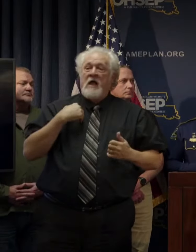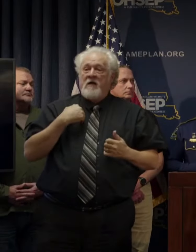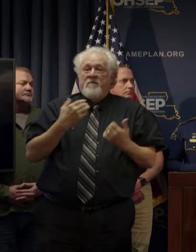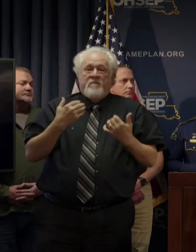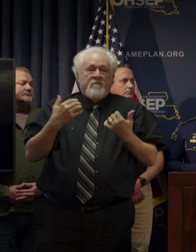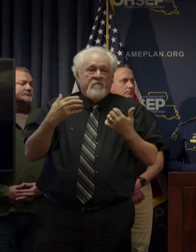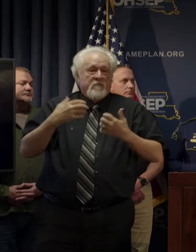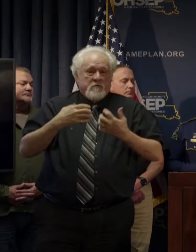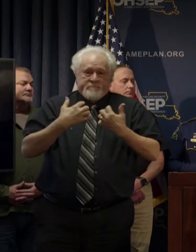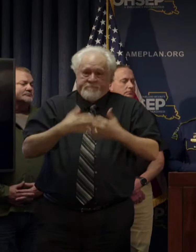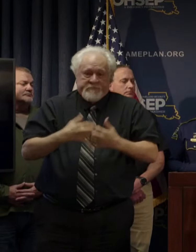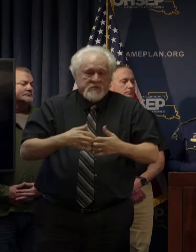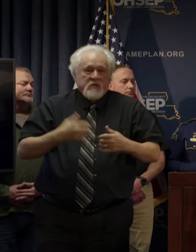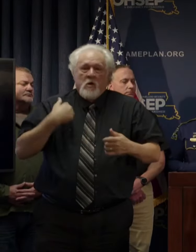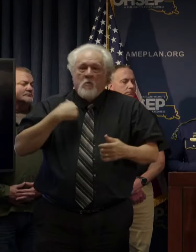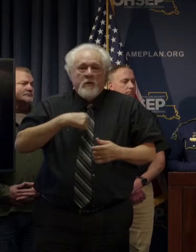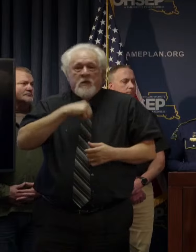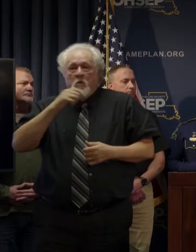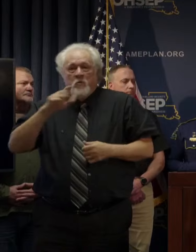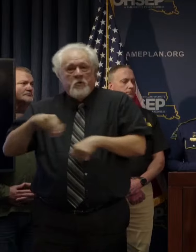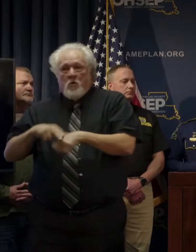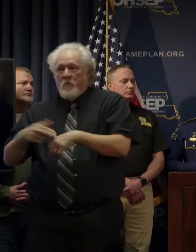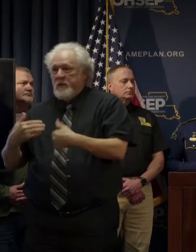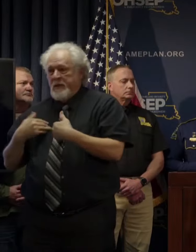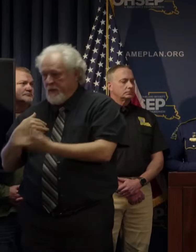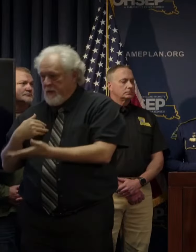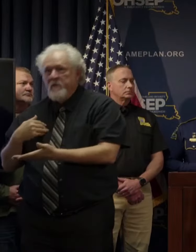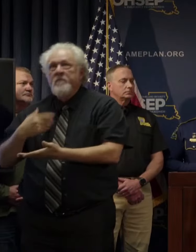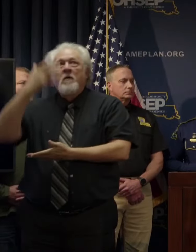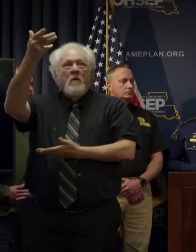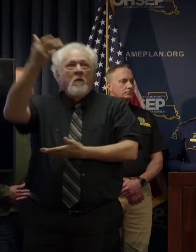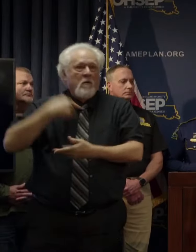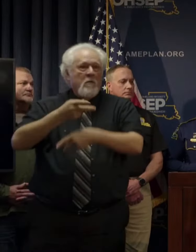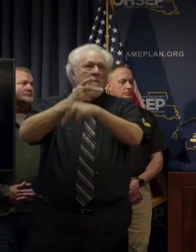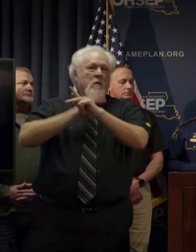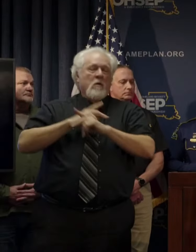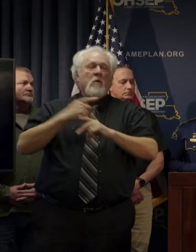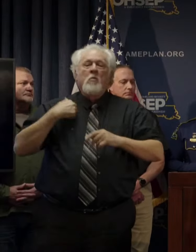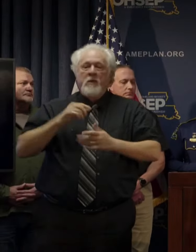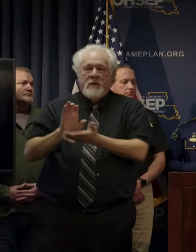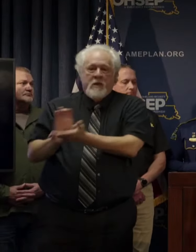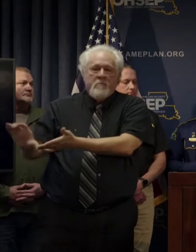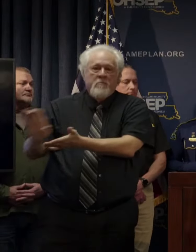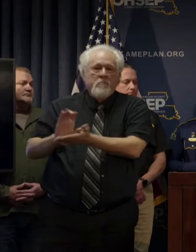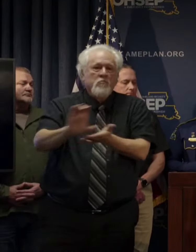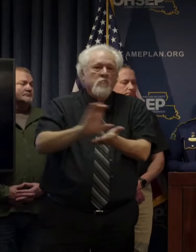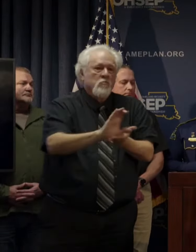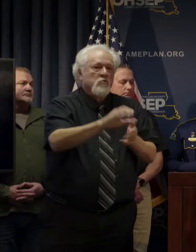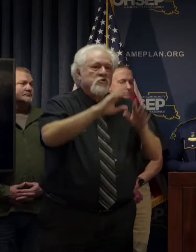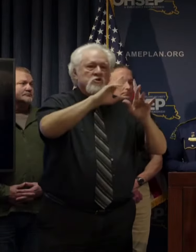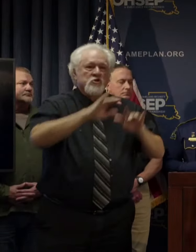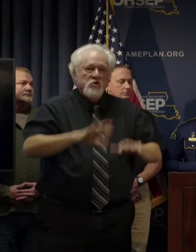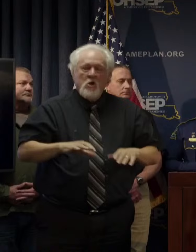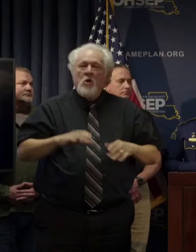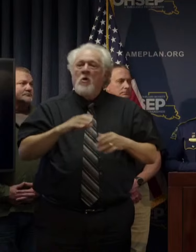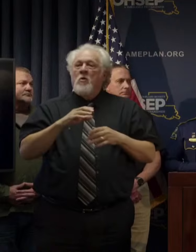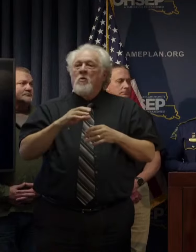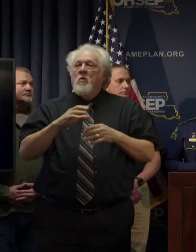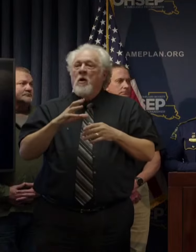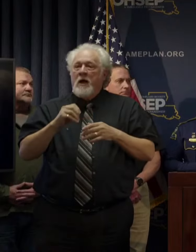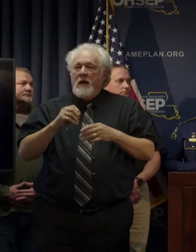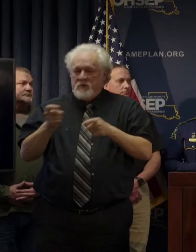would not normally have in our inventory, and we'll be able to push snow off of the roads and treat those both during